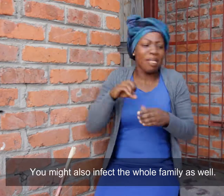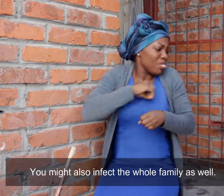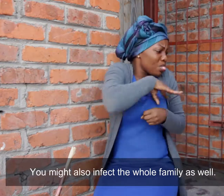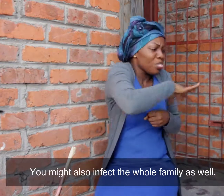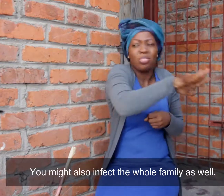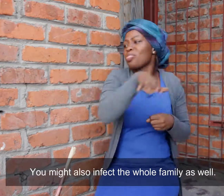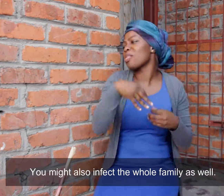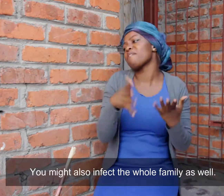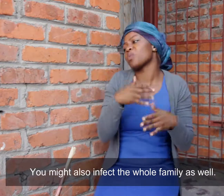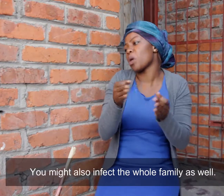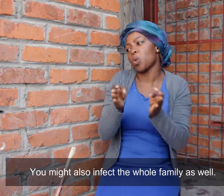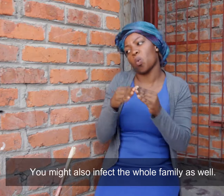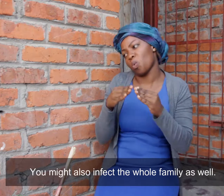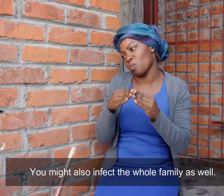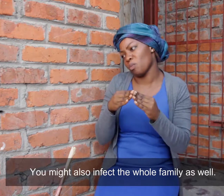out